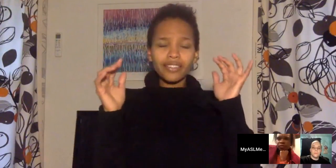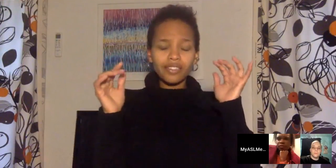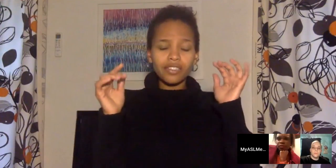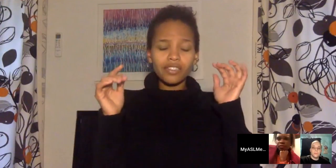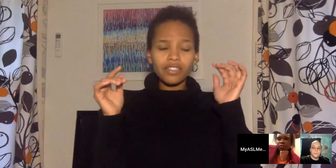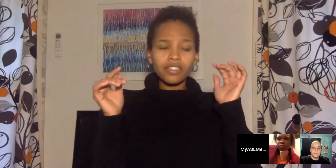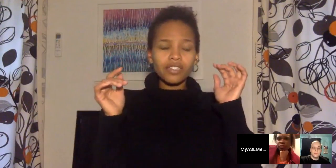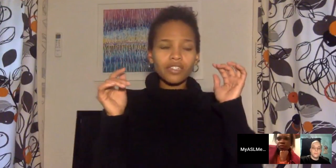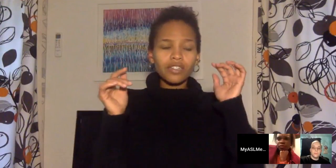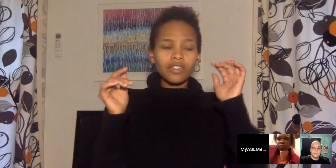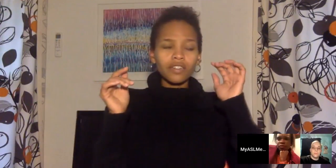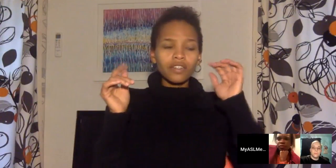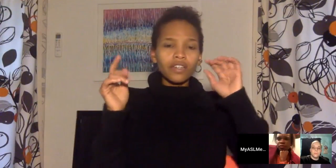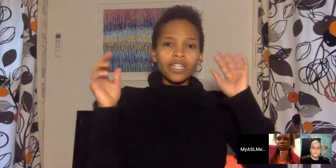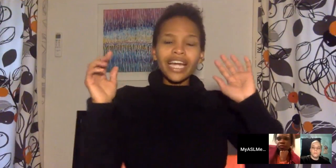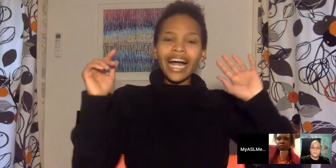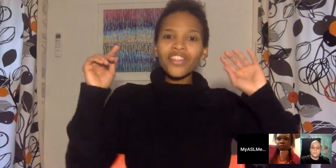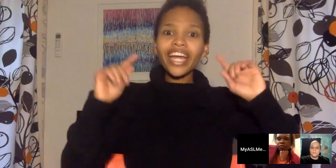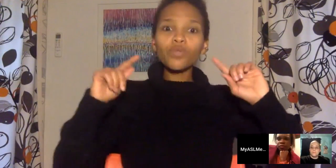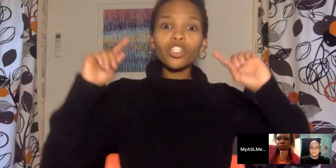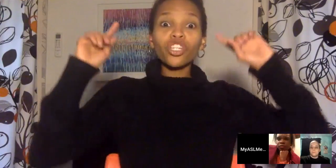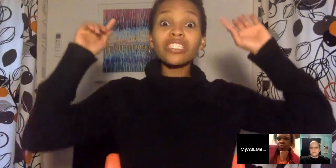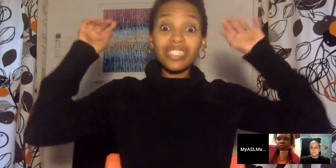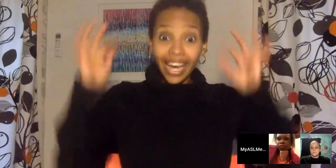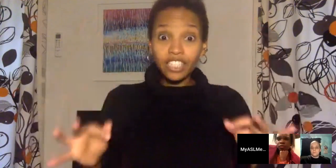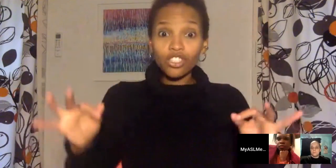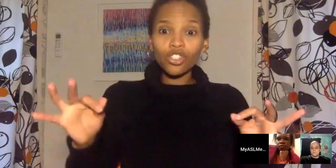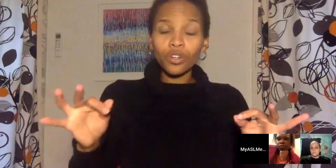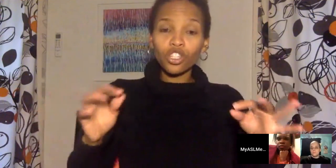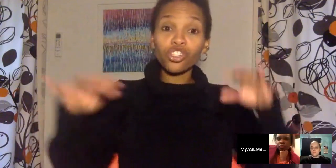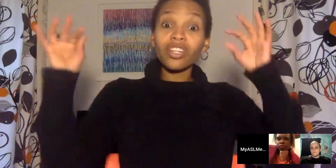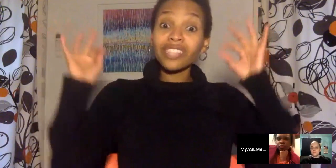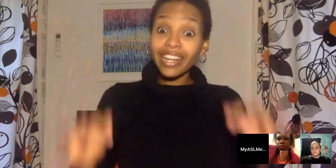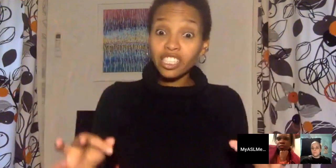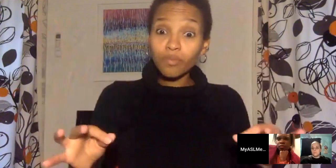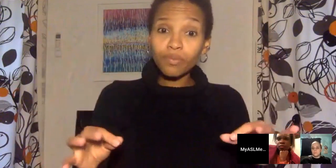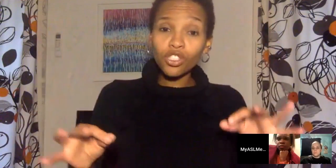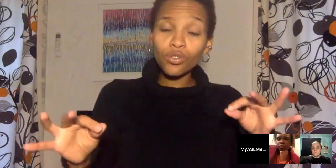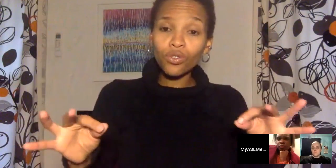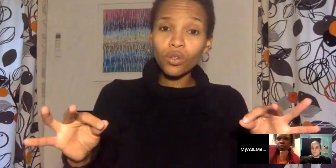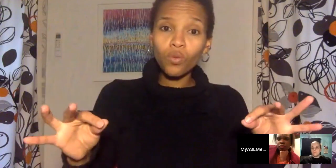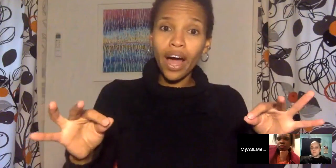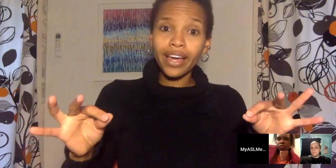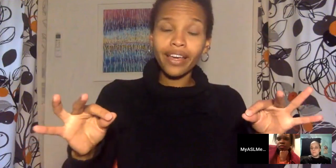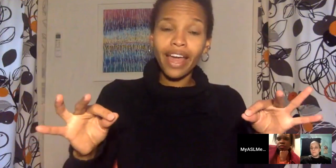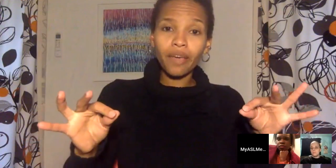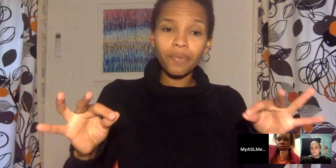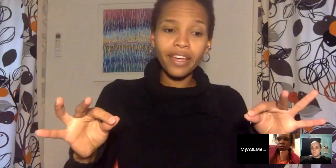says, yeah, I think it's when she decided to do it. So she decides to do the YAP